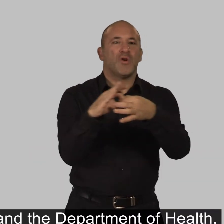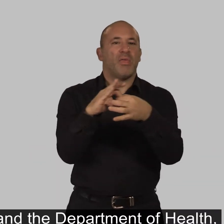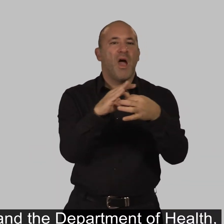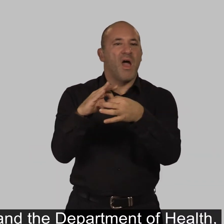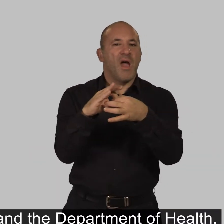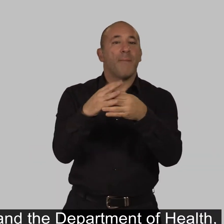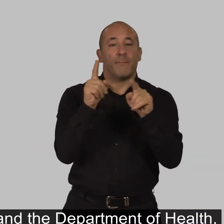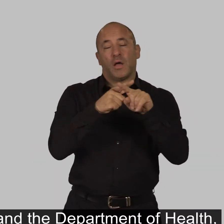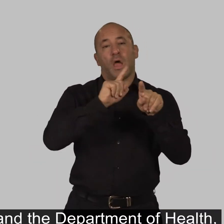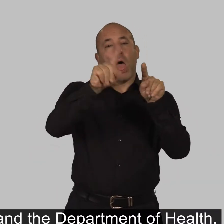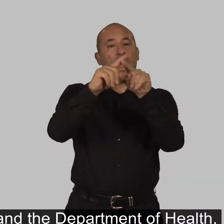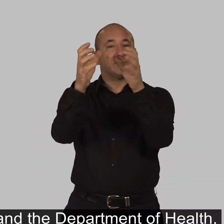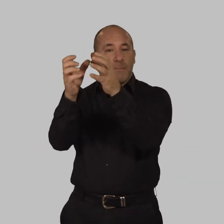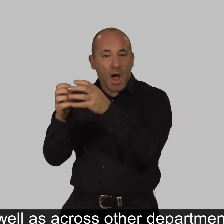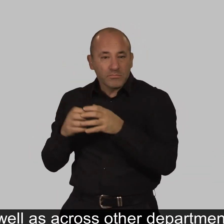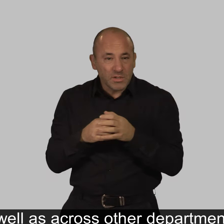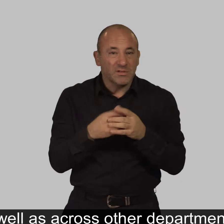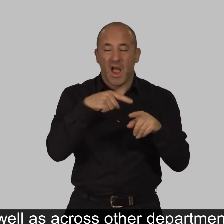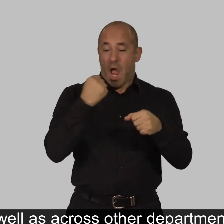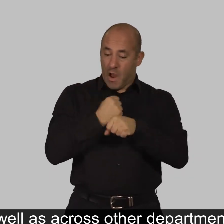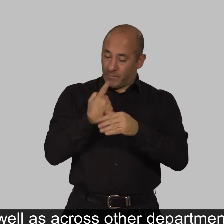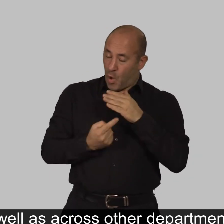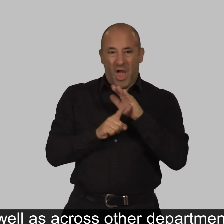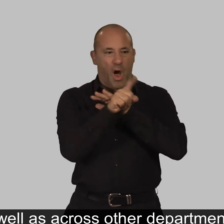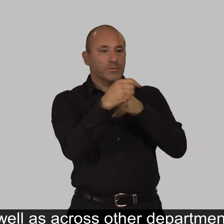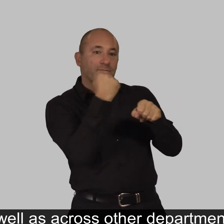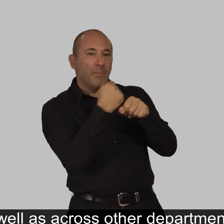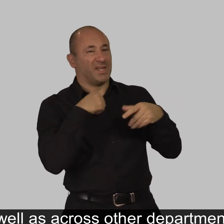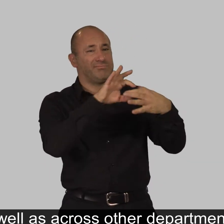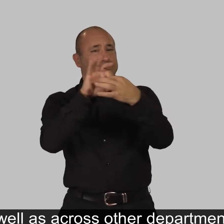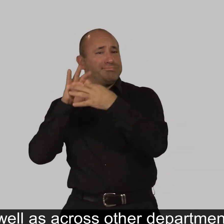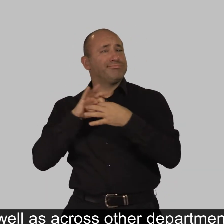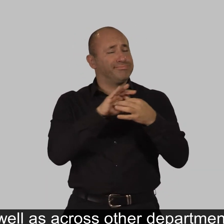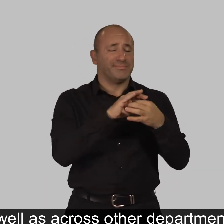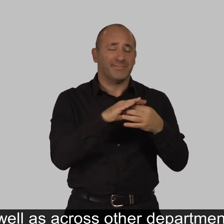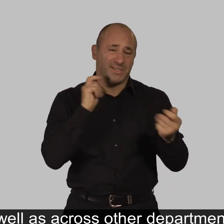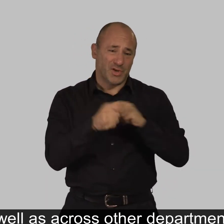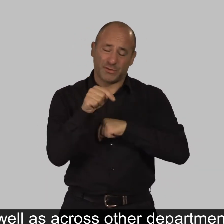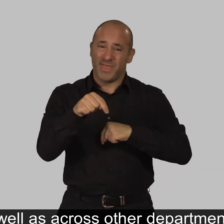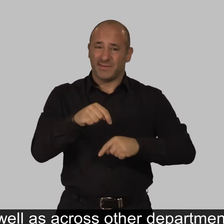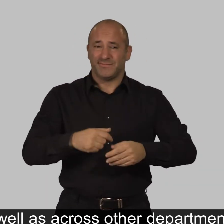the Department of Health, as well as across other departments and outside of government.